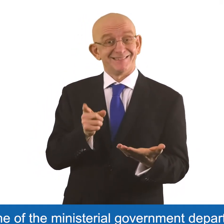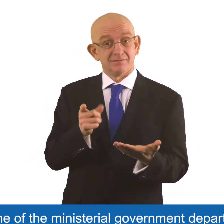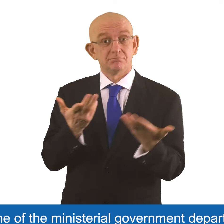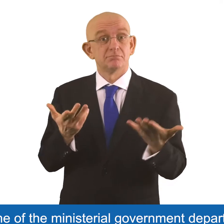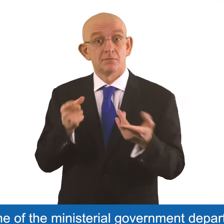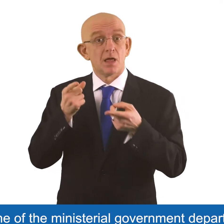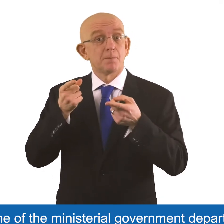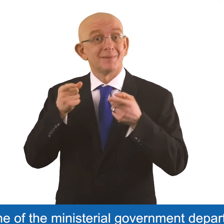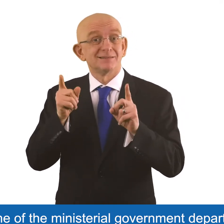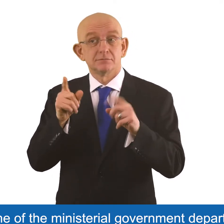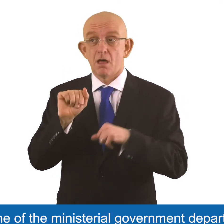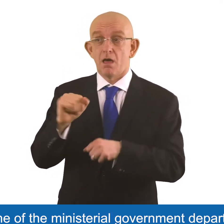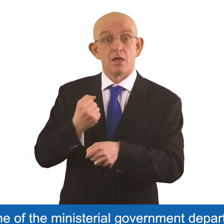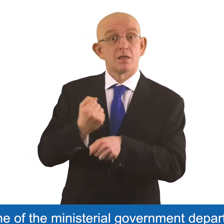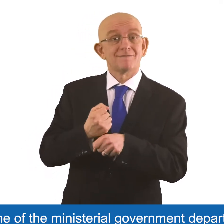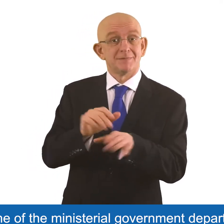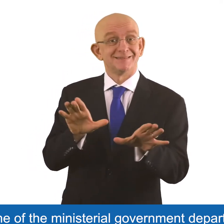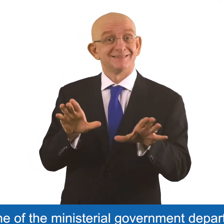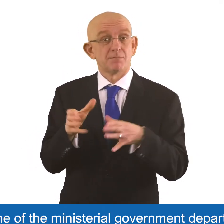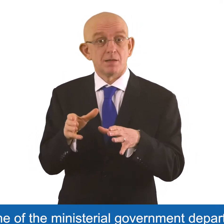of the ministerial government departments listed in the schedule